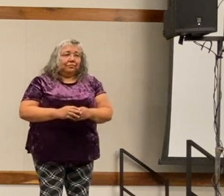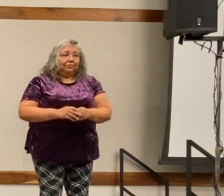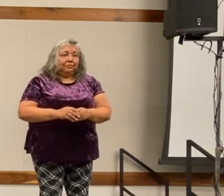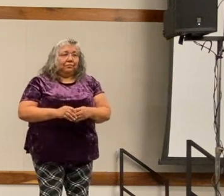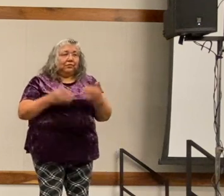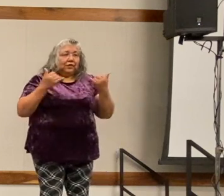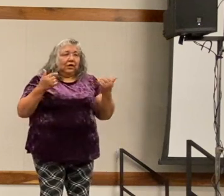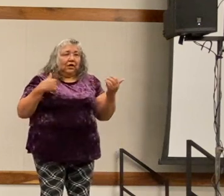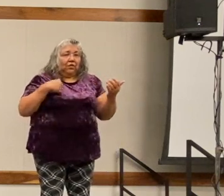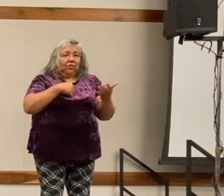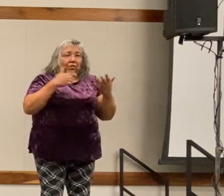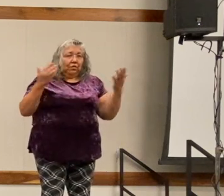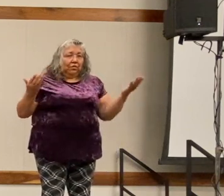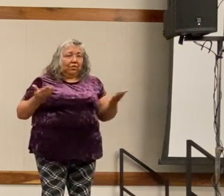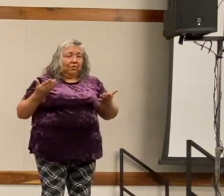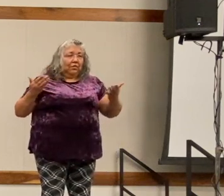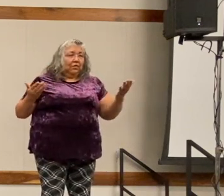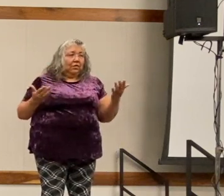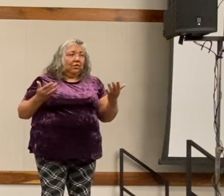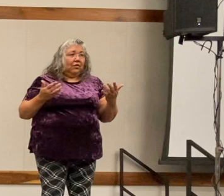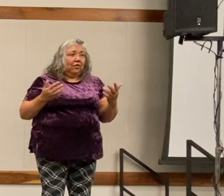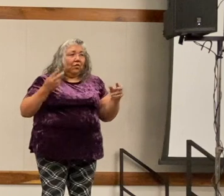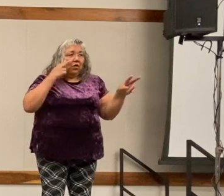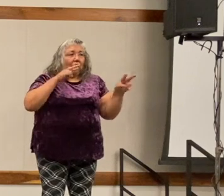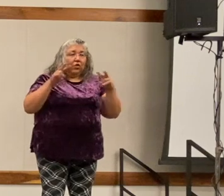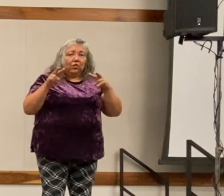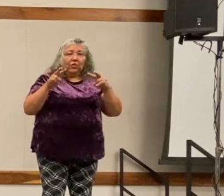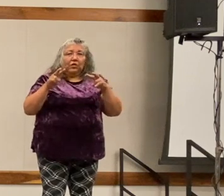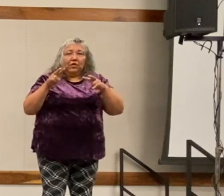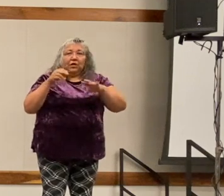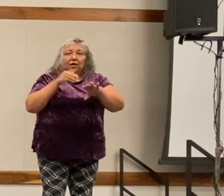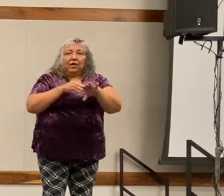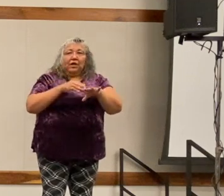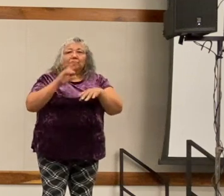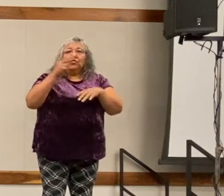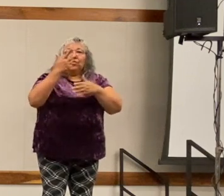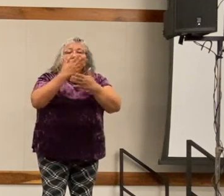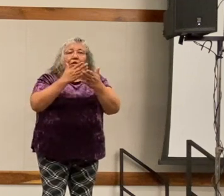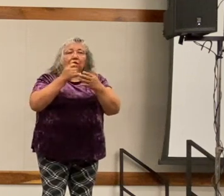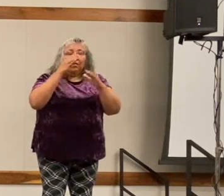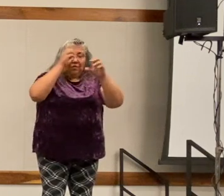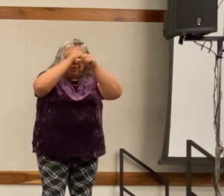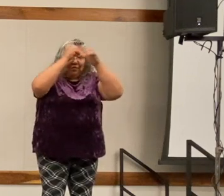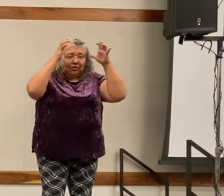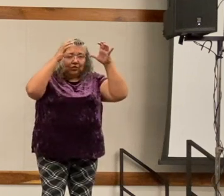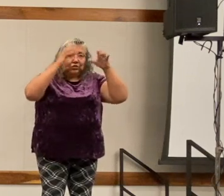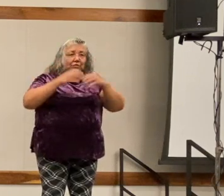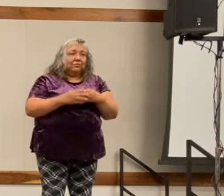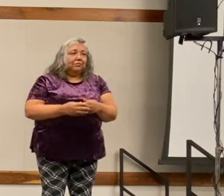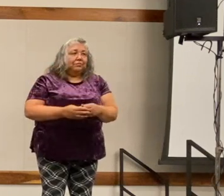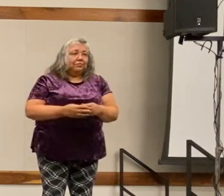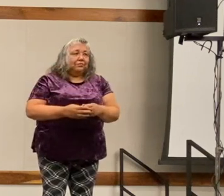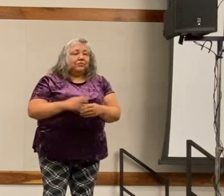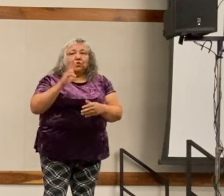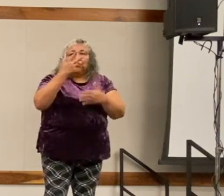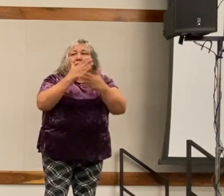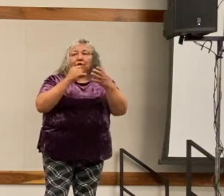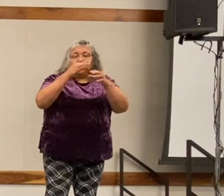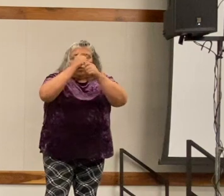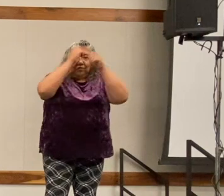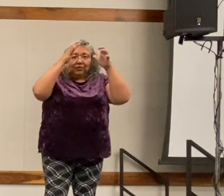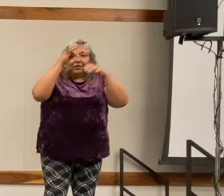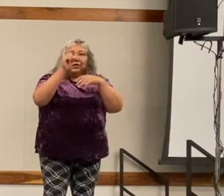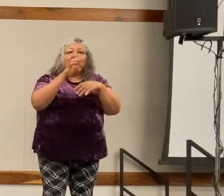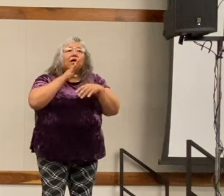So here we are. We're looking at the third part of the vision. And the third part of the vision